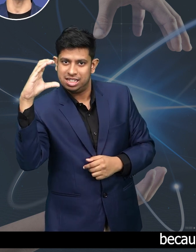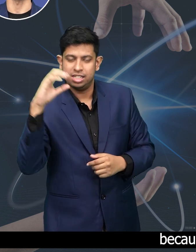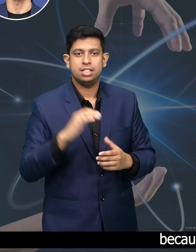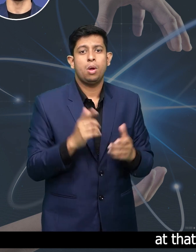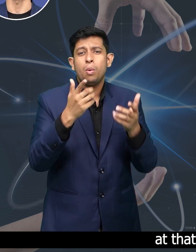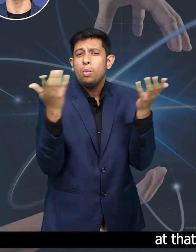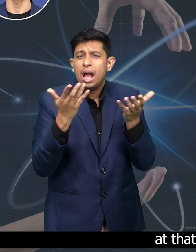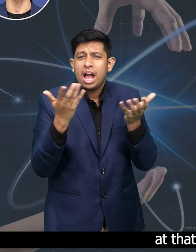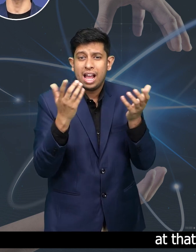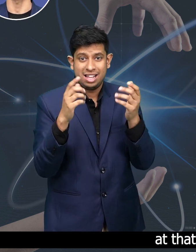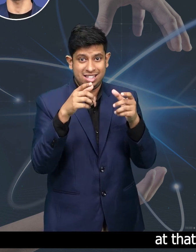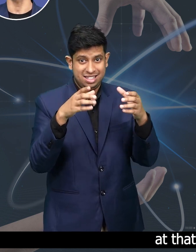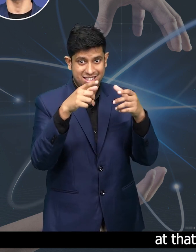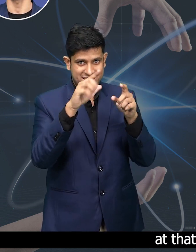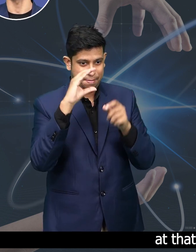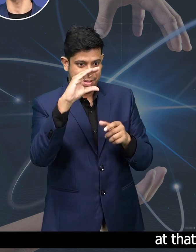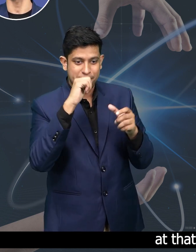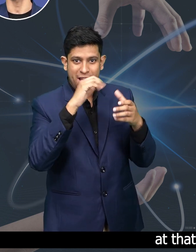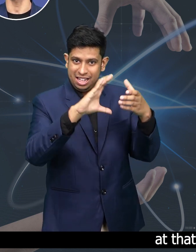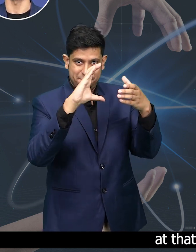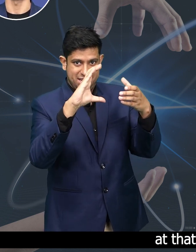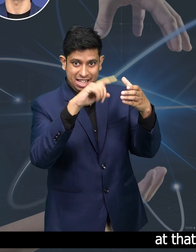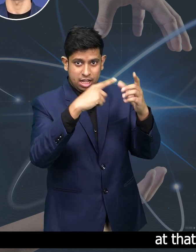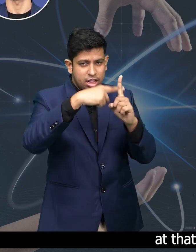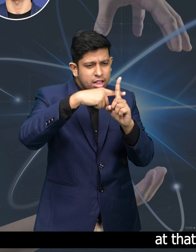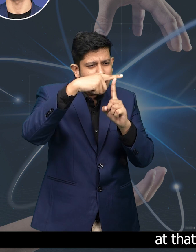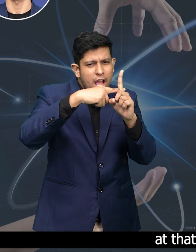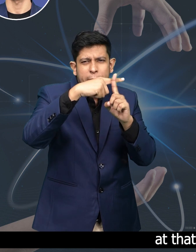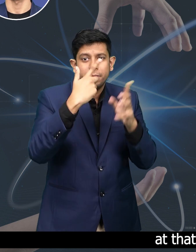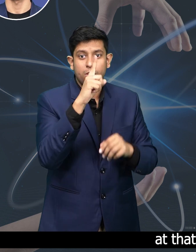of water at the temperature is 1 gram per centimeter cube.